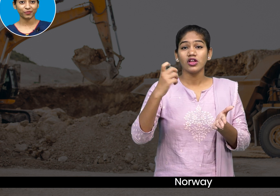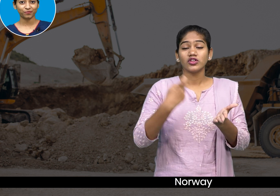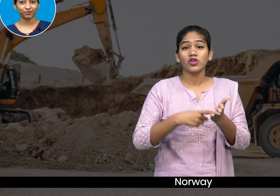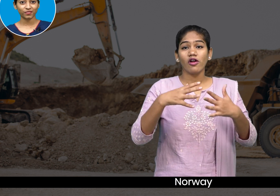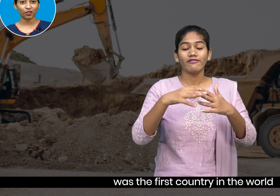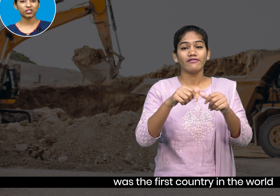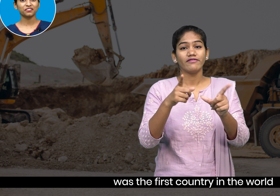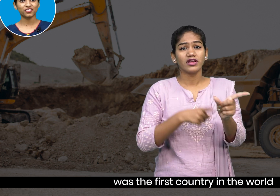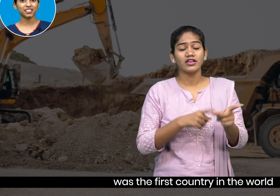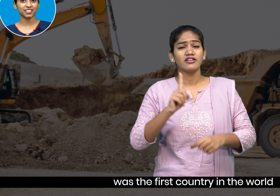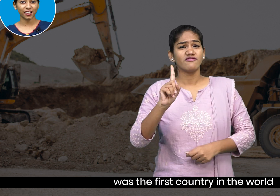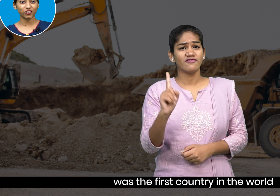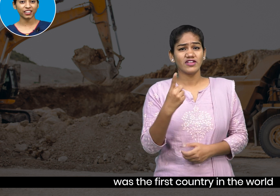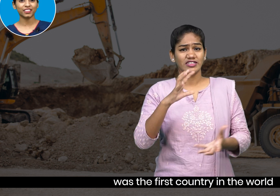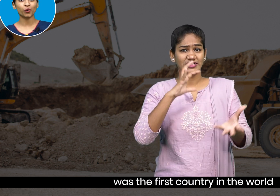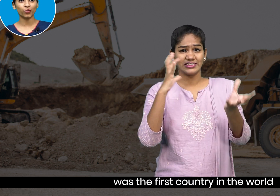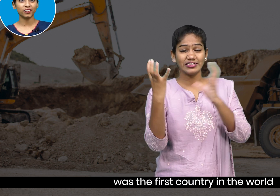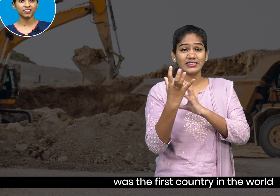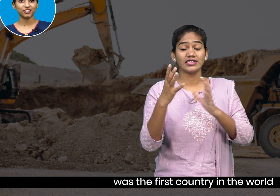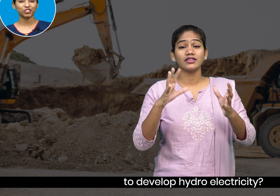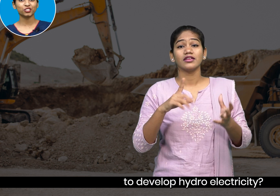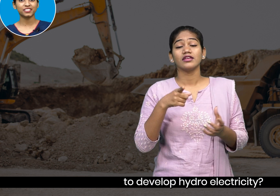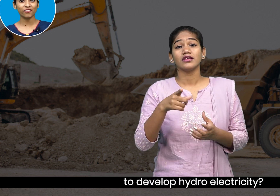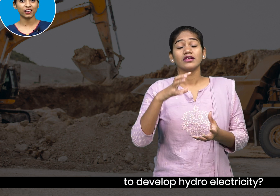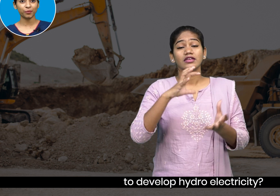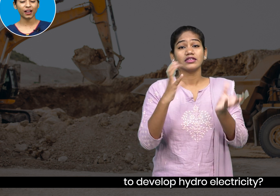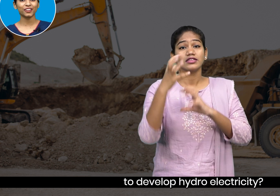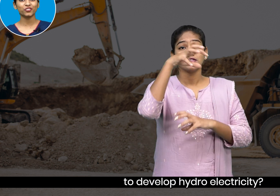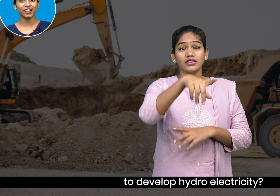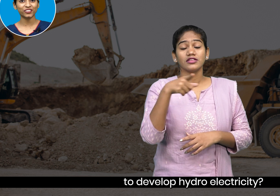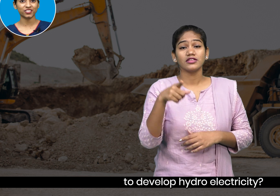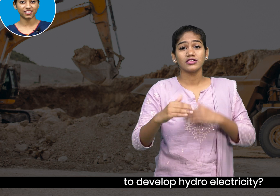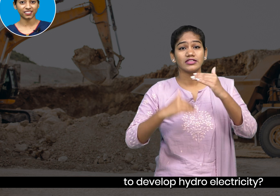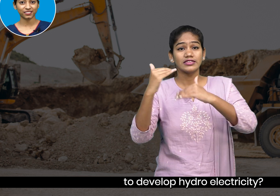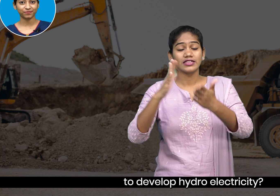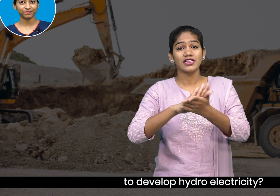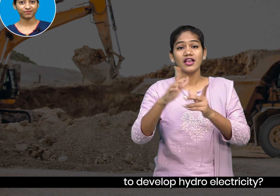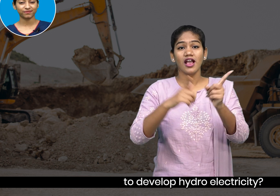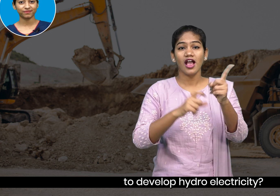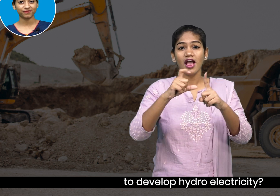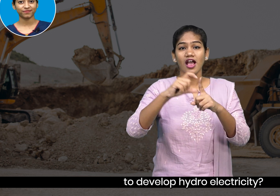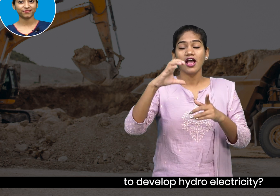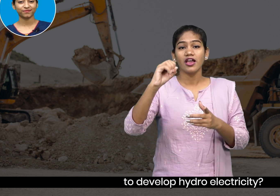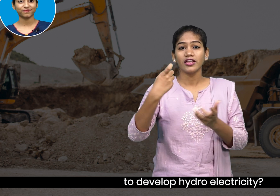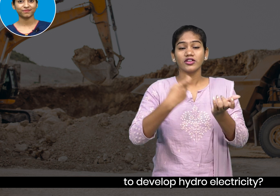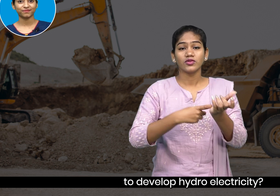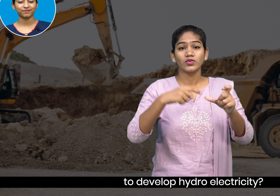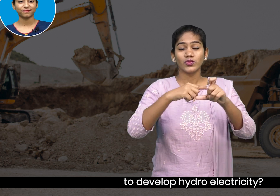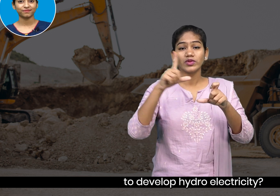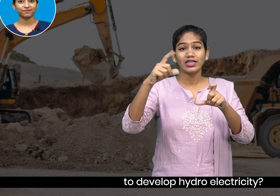Norway was the first country in the world to develop hydroelectricity.